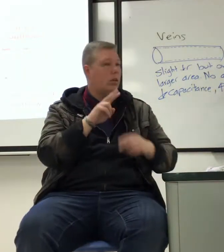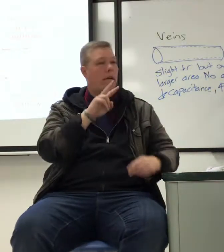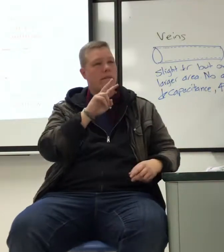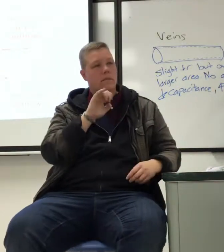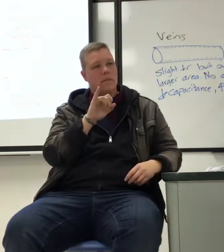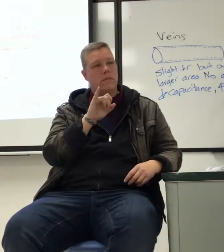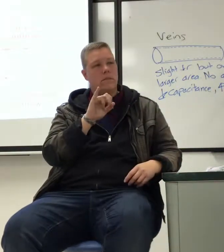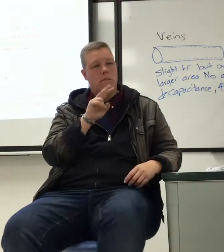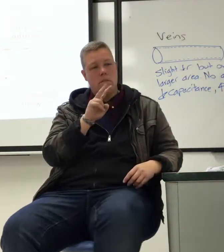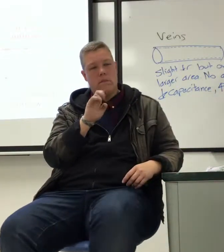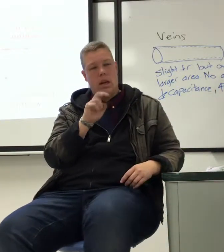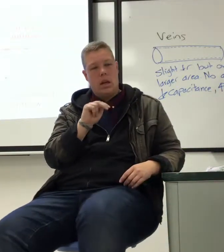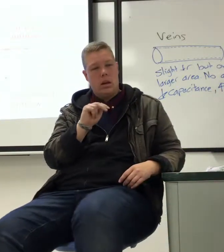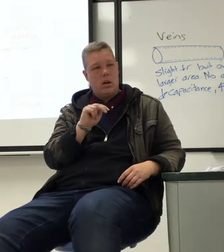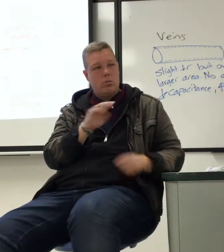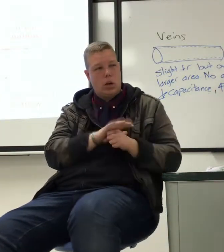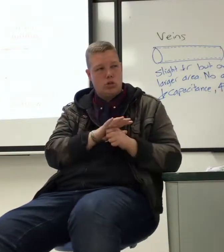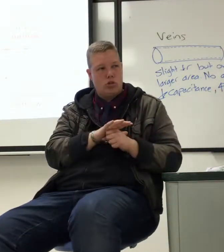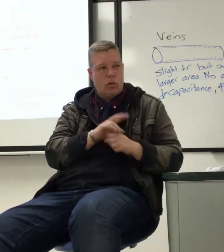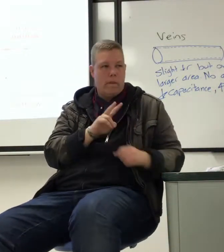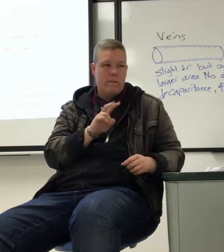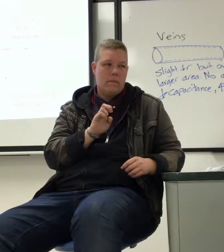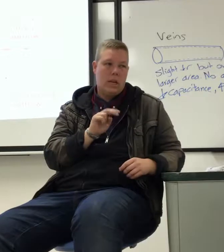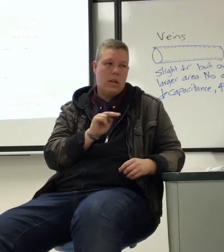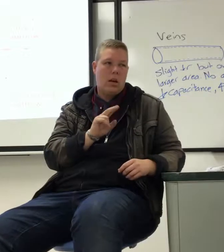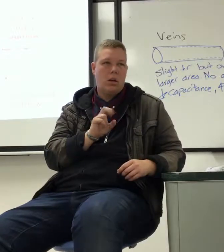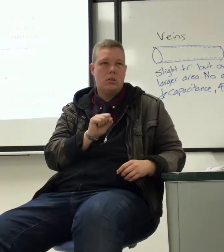Increase venous pressure.